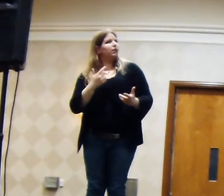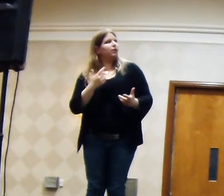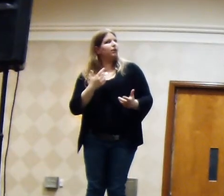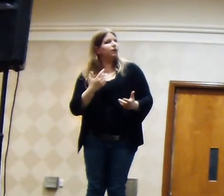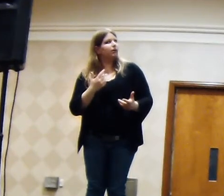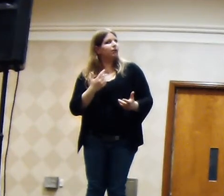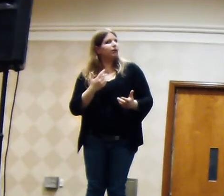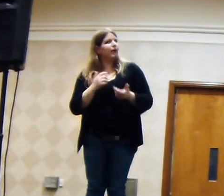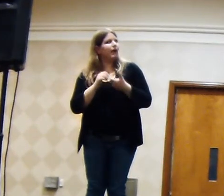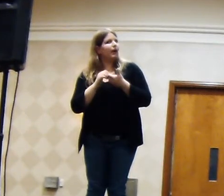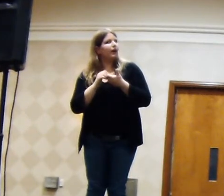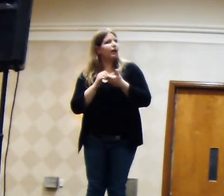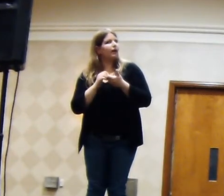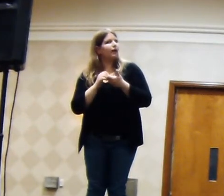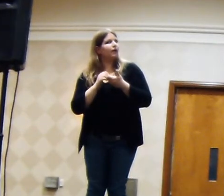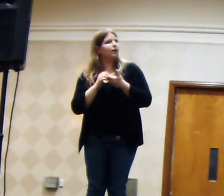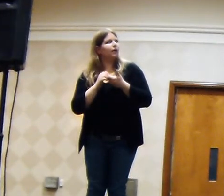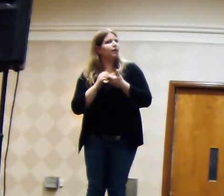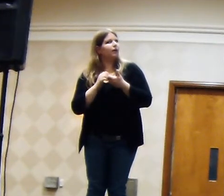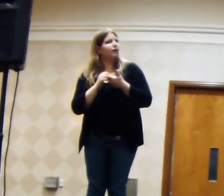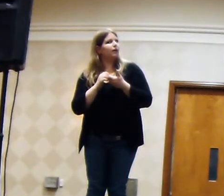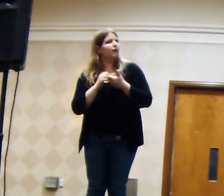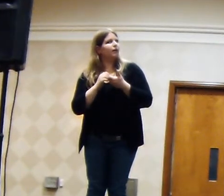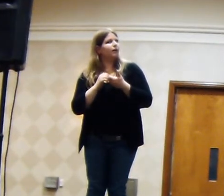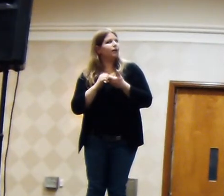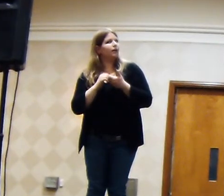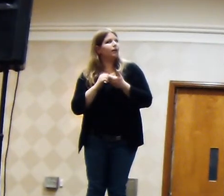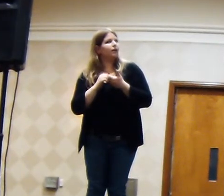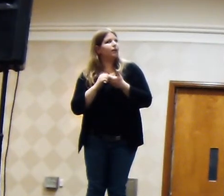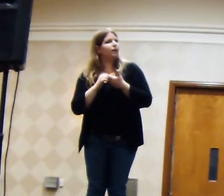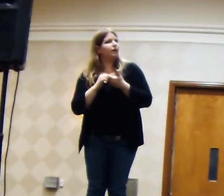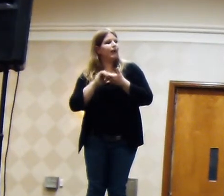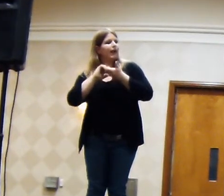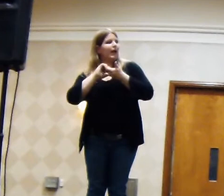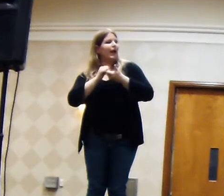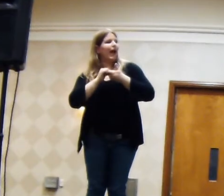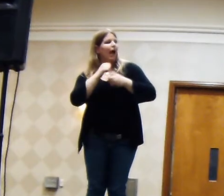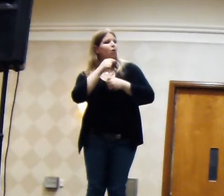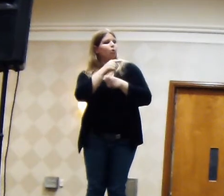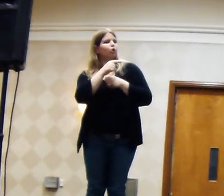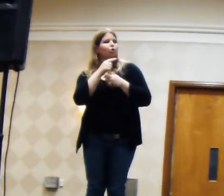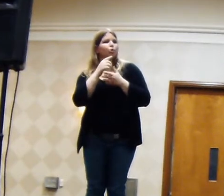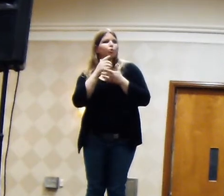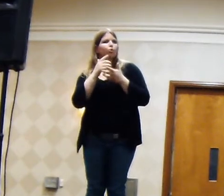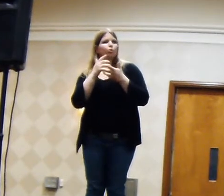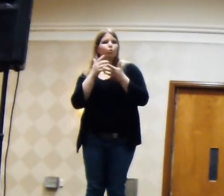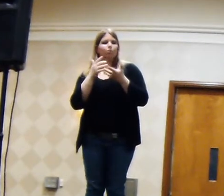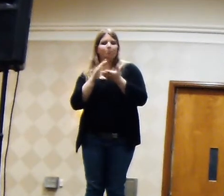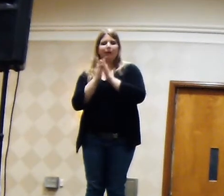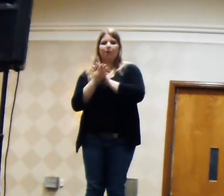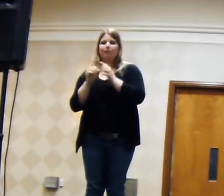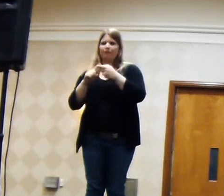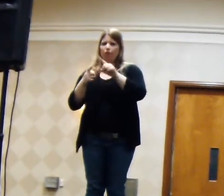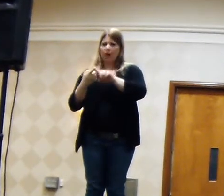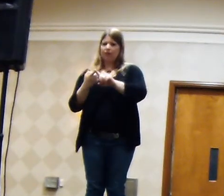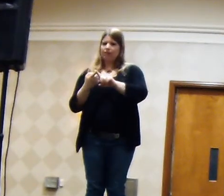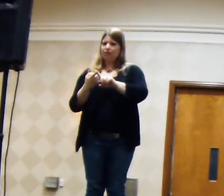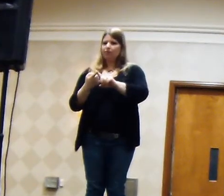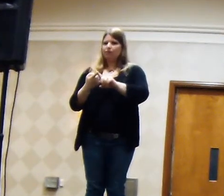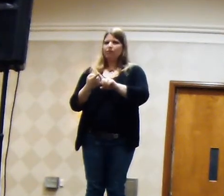friendships and relationships when they do movies, especially as big as like Back to the Future was, you know, sometimes enemies, I guess.